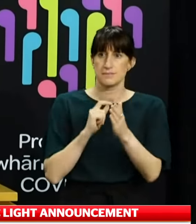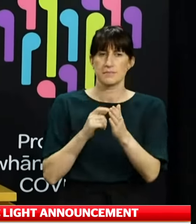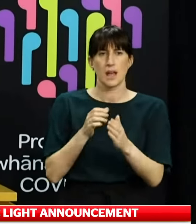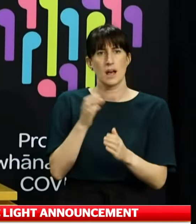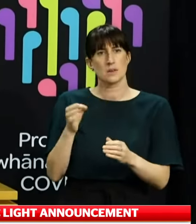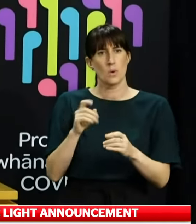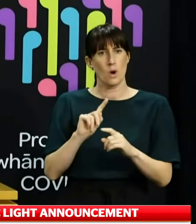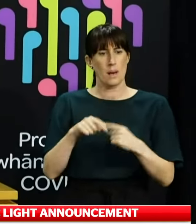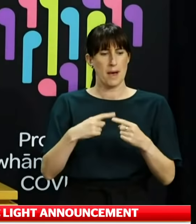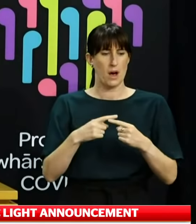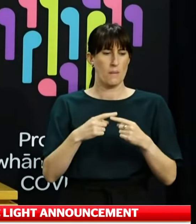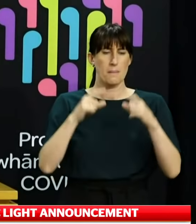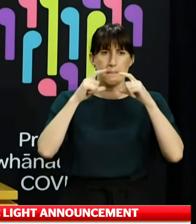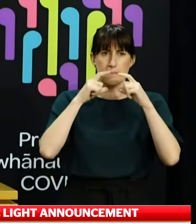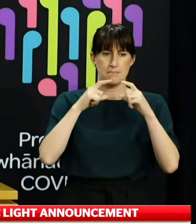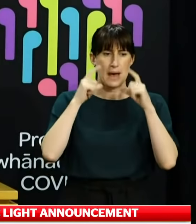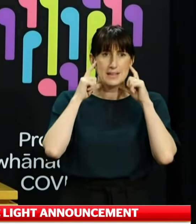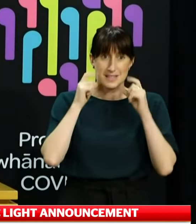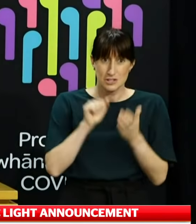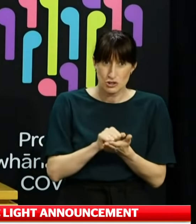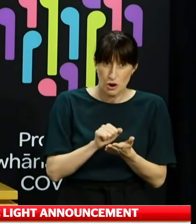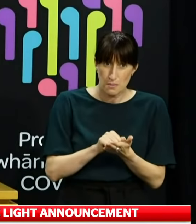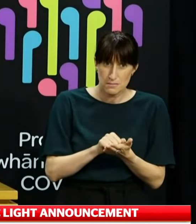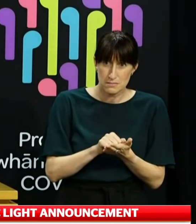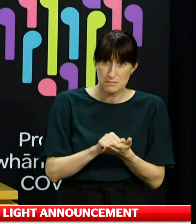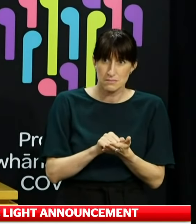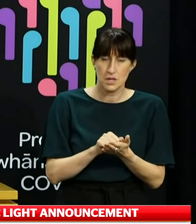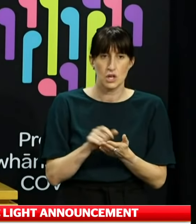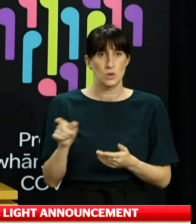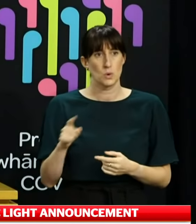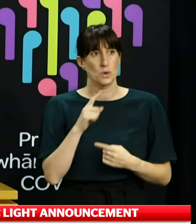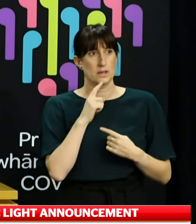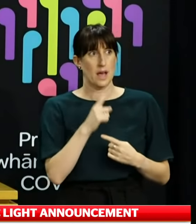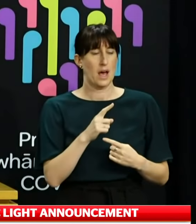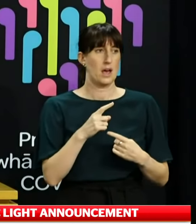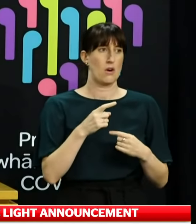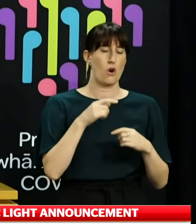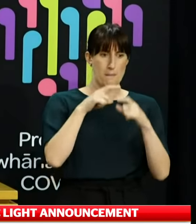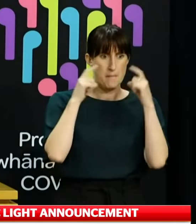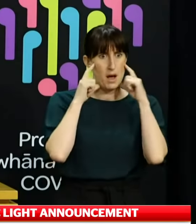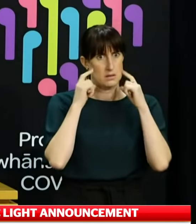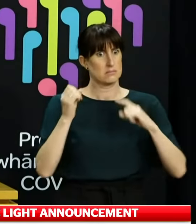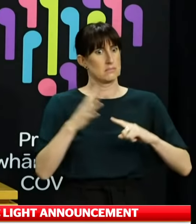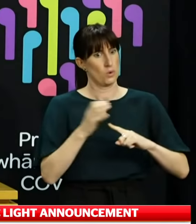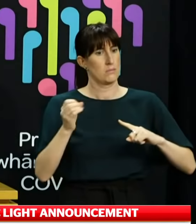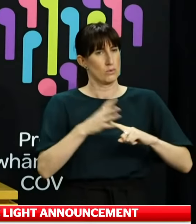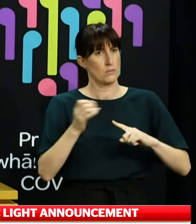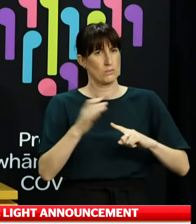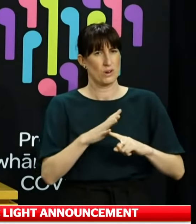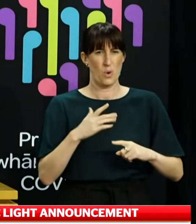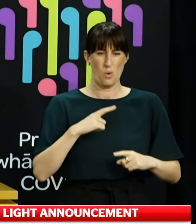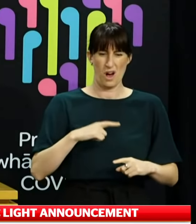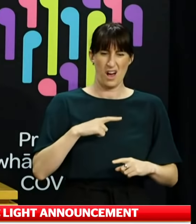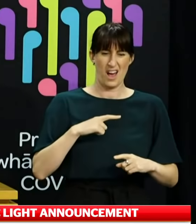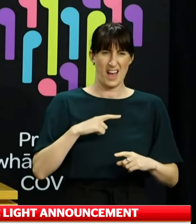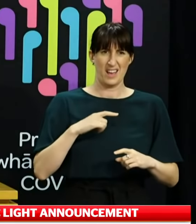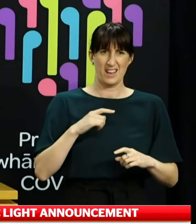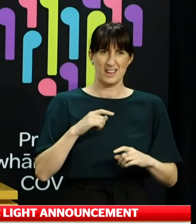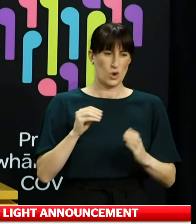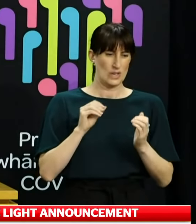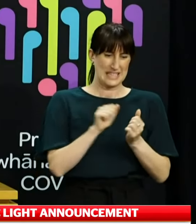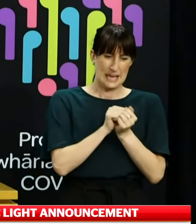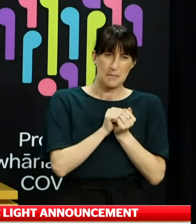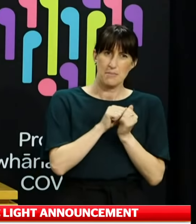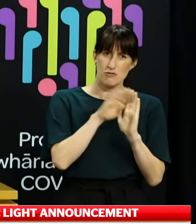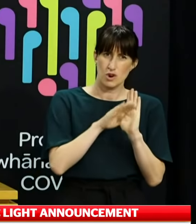given the point you keep making about how effective mask wearing is, why not keep those stronger advices in place when you're opening up